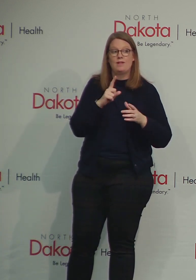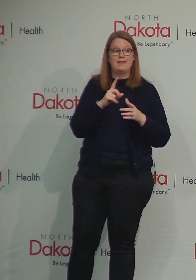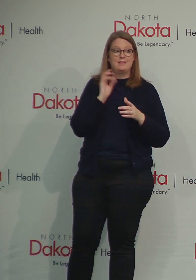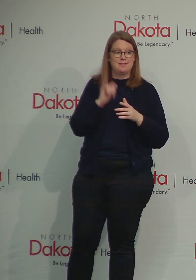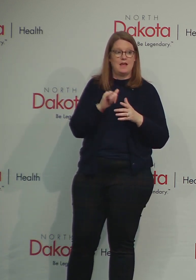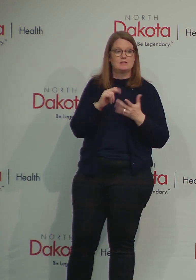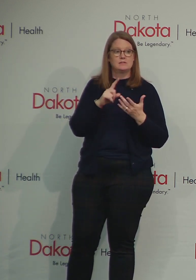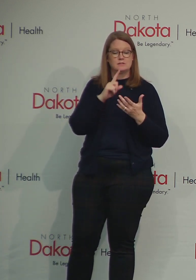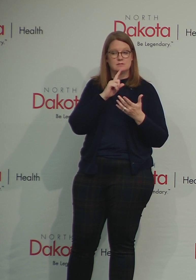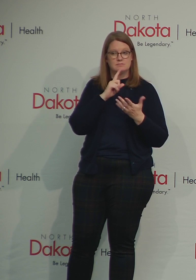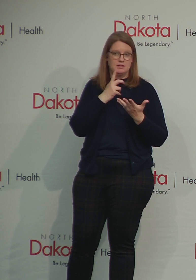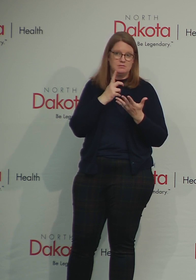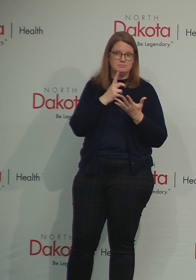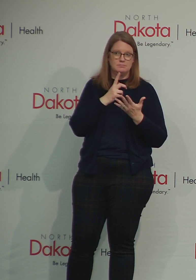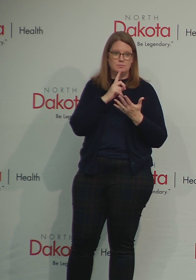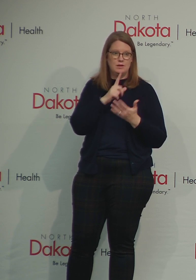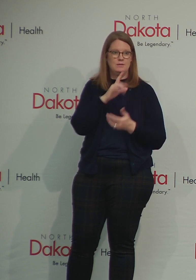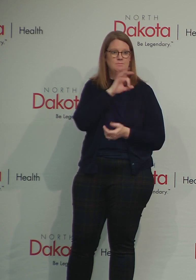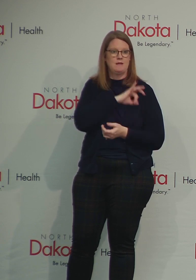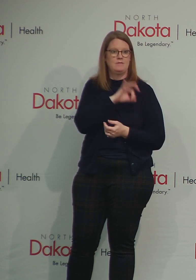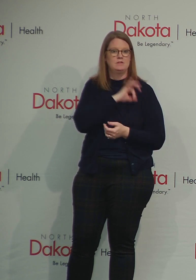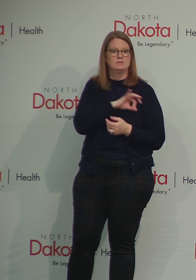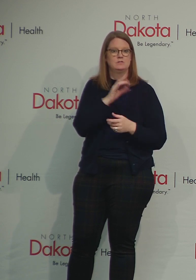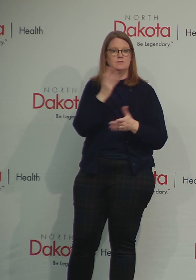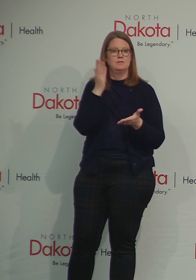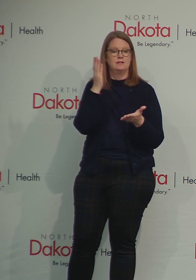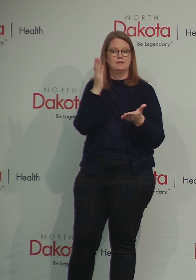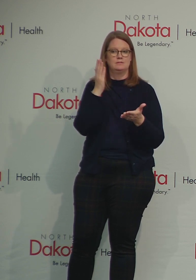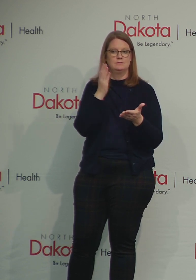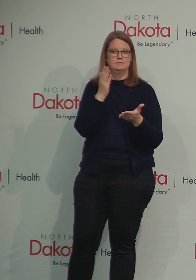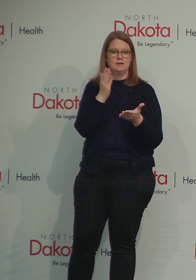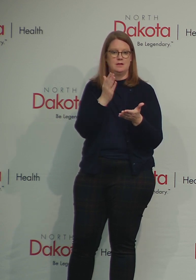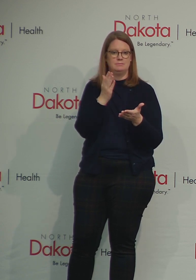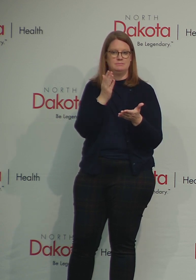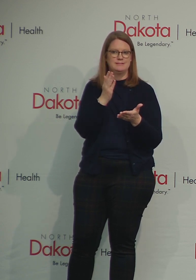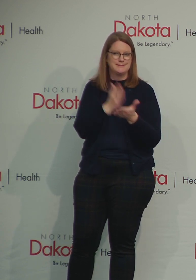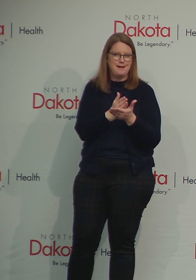where we can have a real solution. Okay, Morgan?